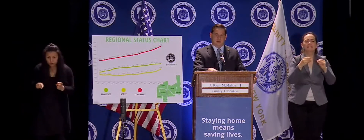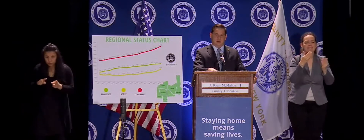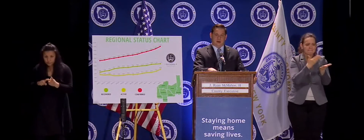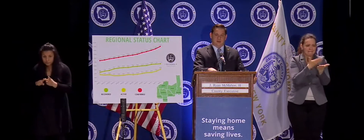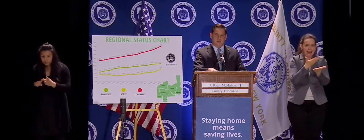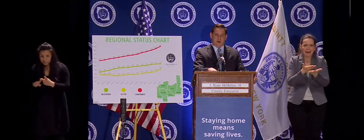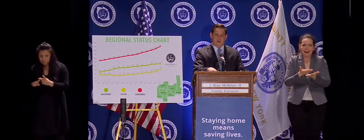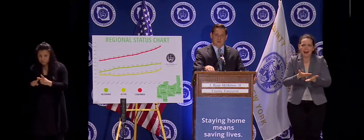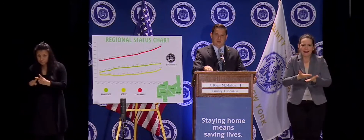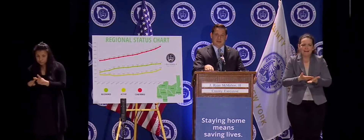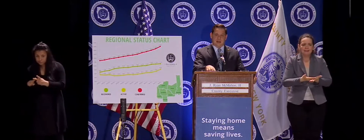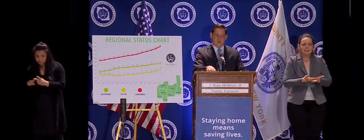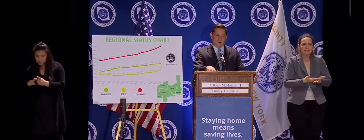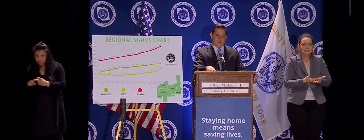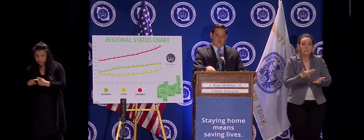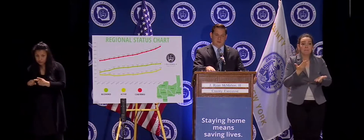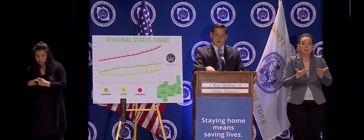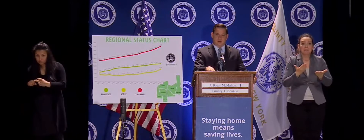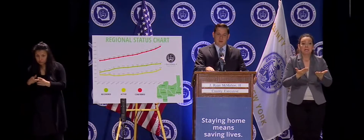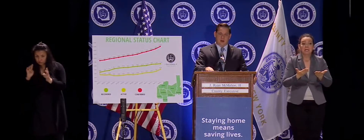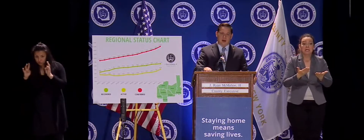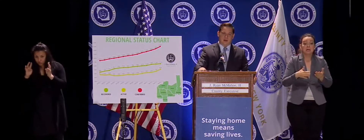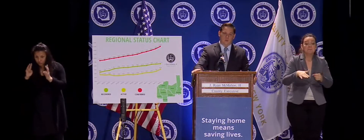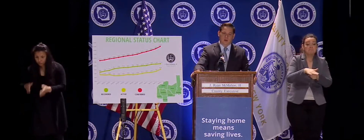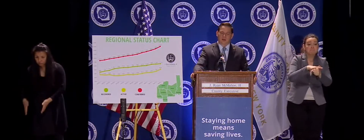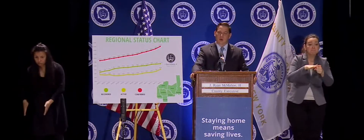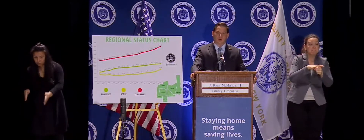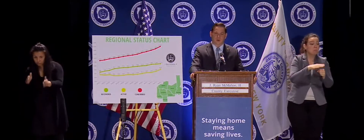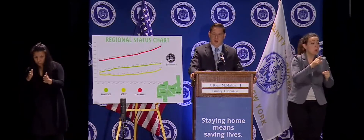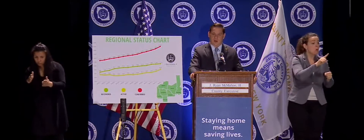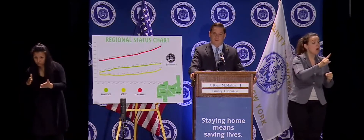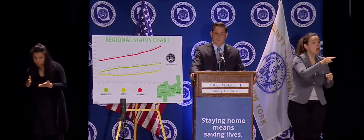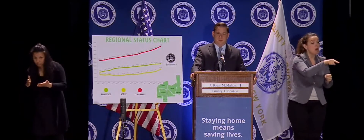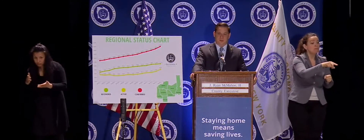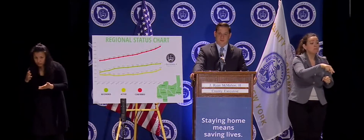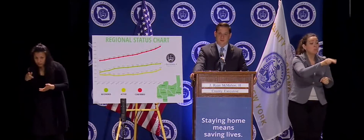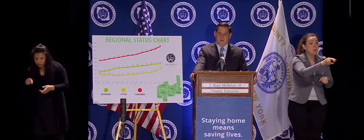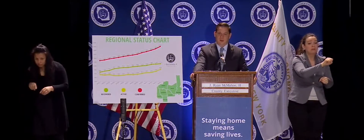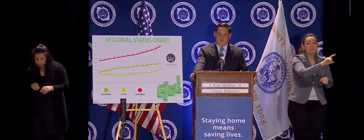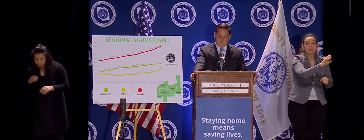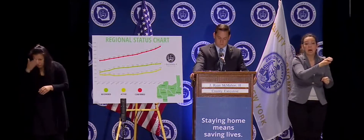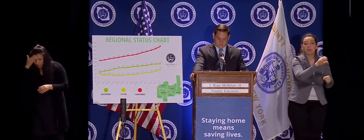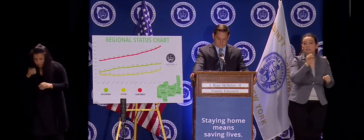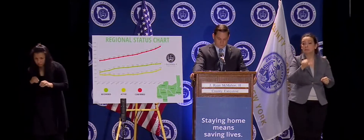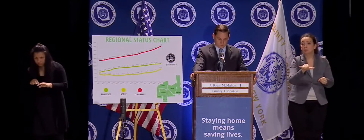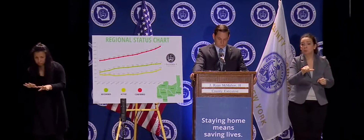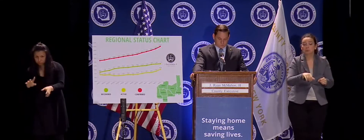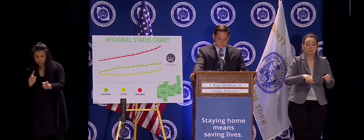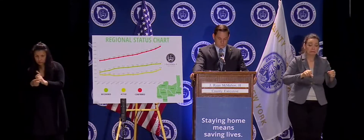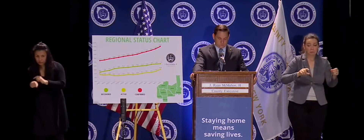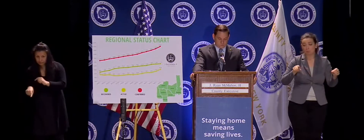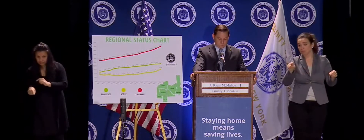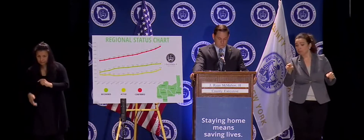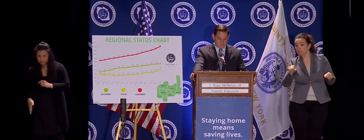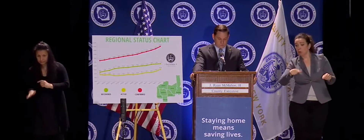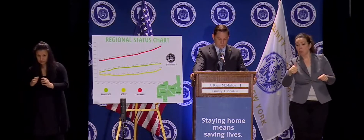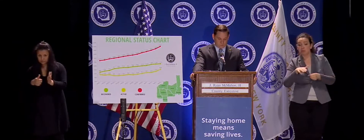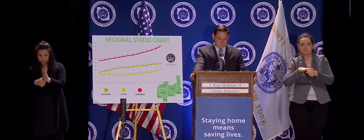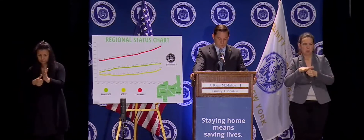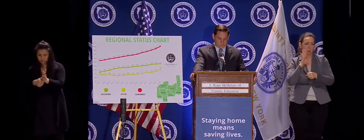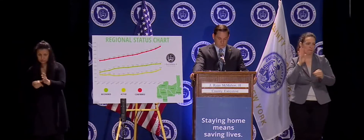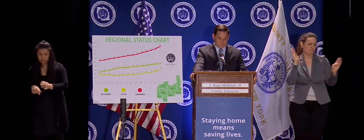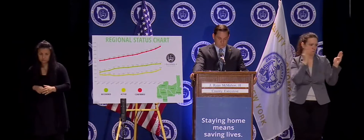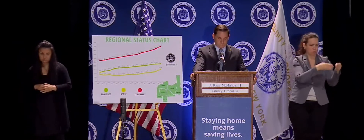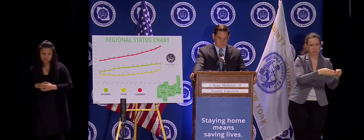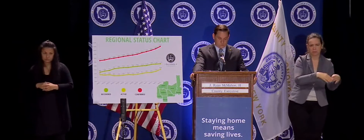seen spread in certain neighborhoods, and we're going to go do it all to meet this. How many tests would we need to be